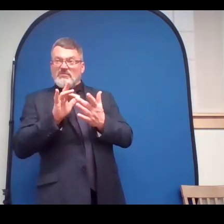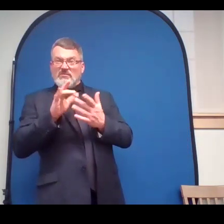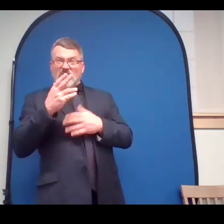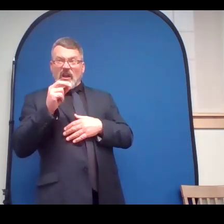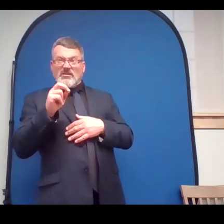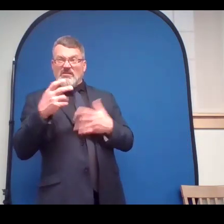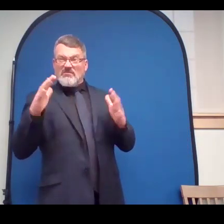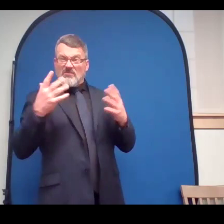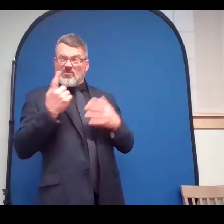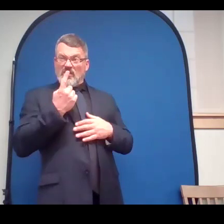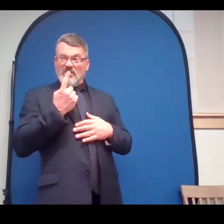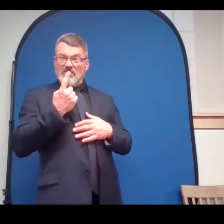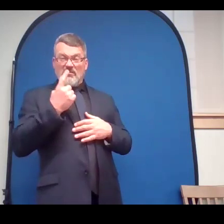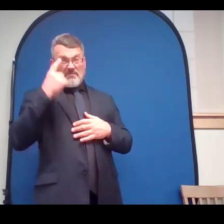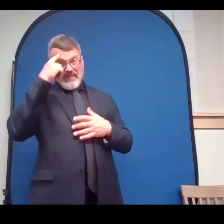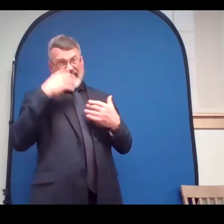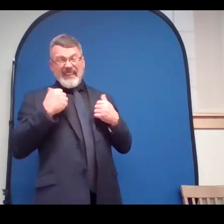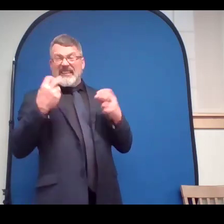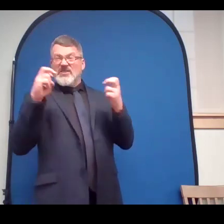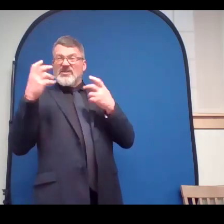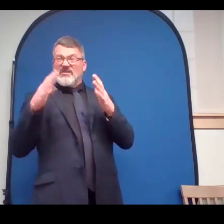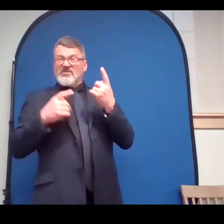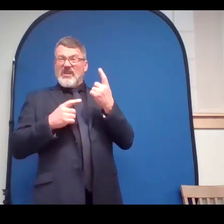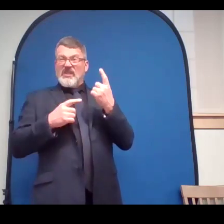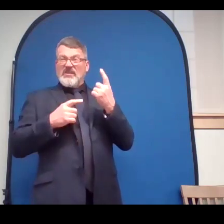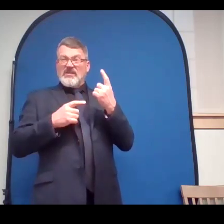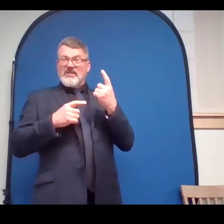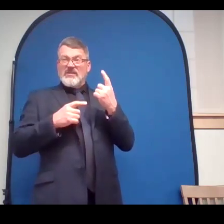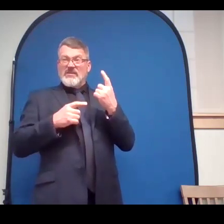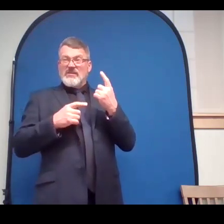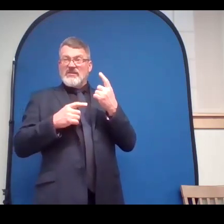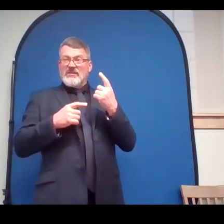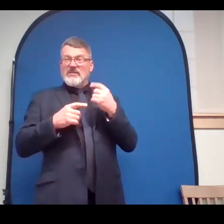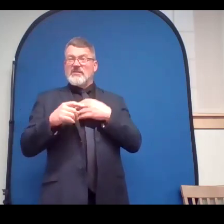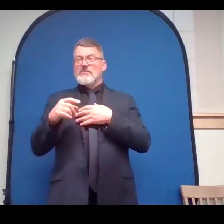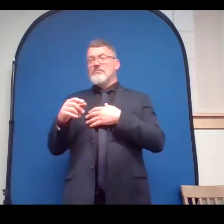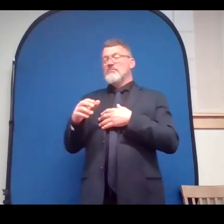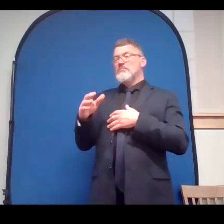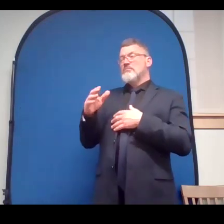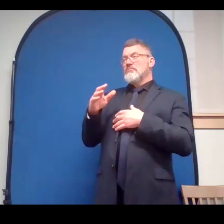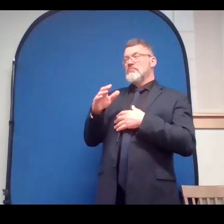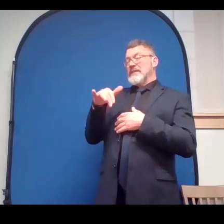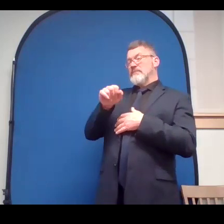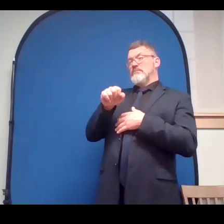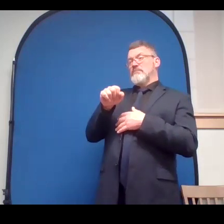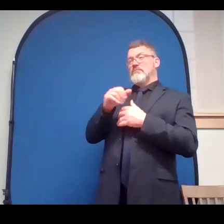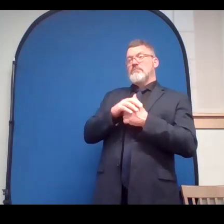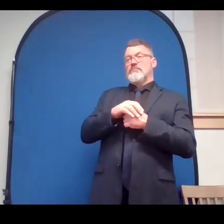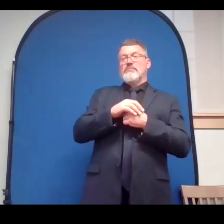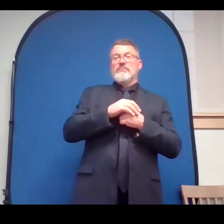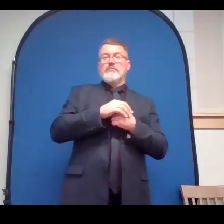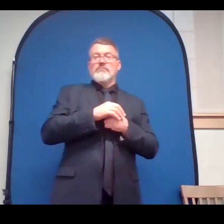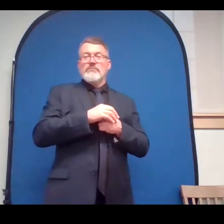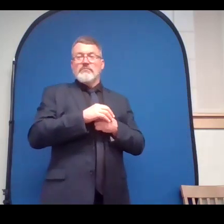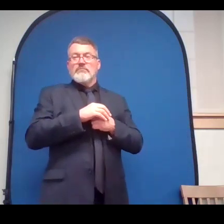ma'am. Since, as of that date, no contact had yet been made by the Sagatahoc